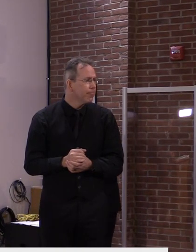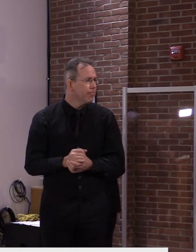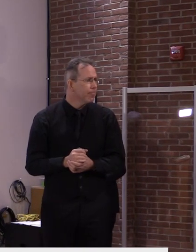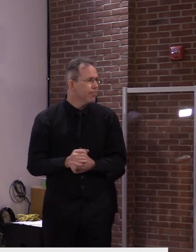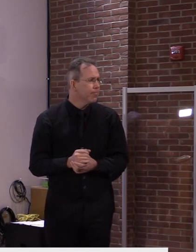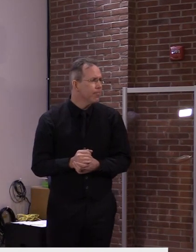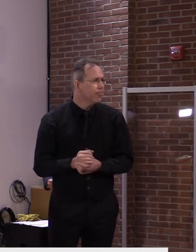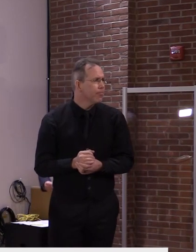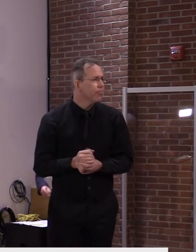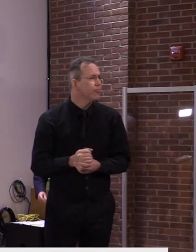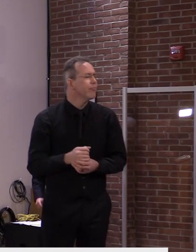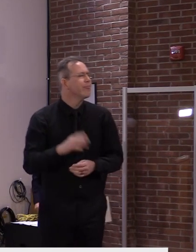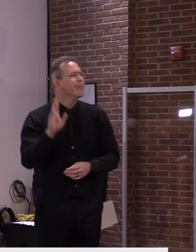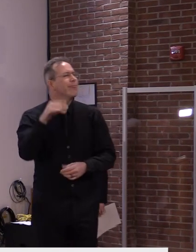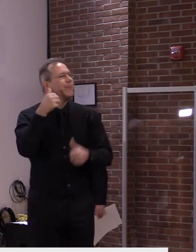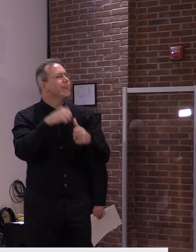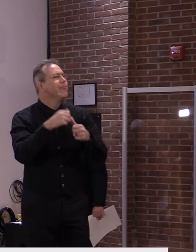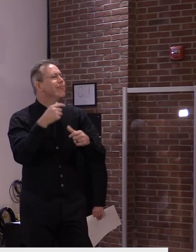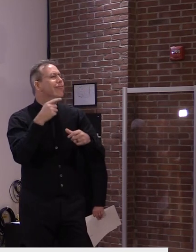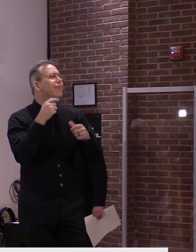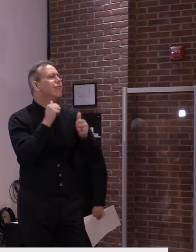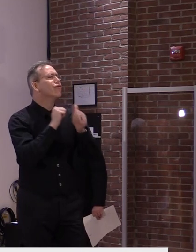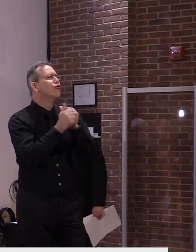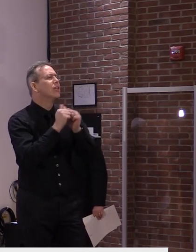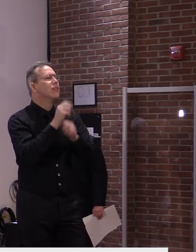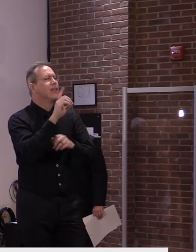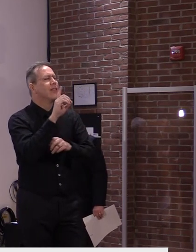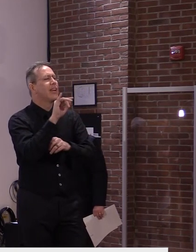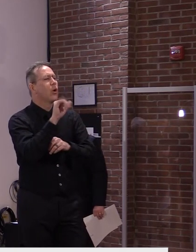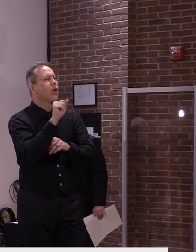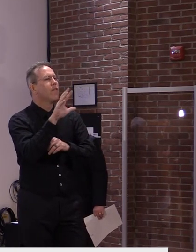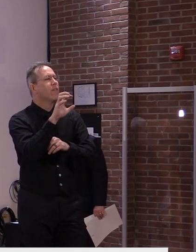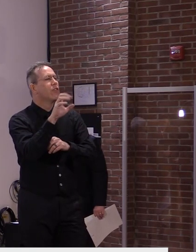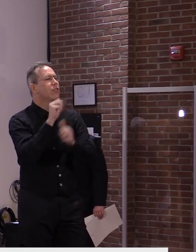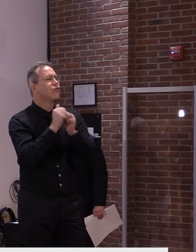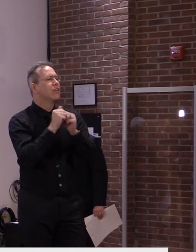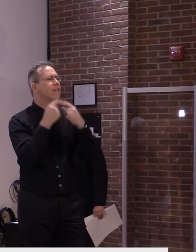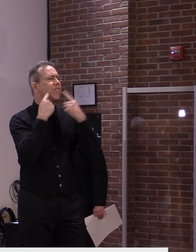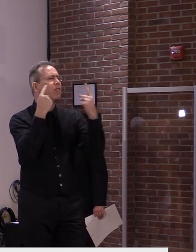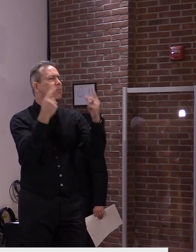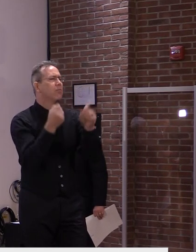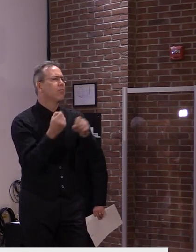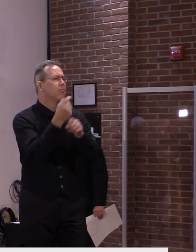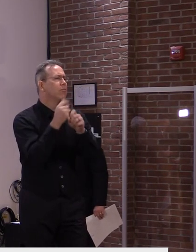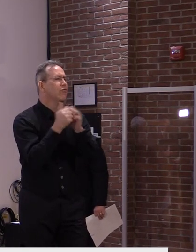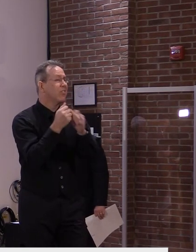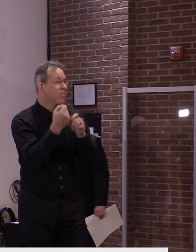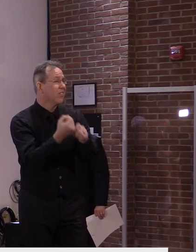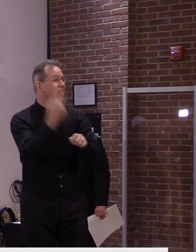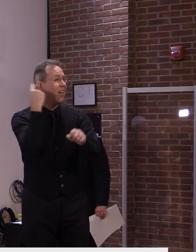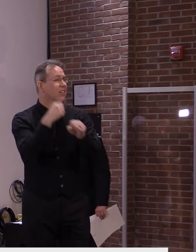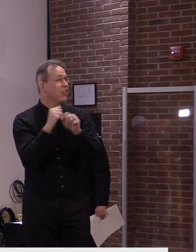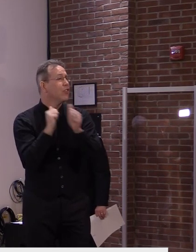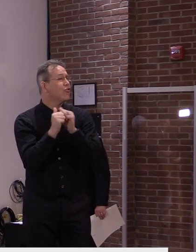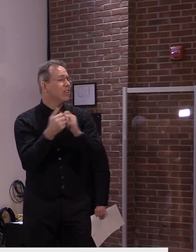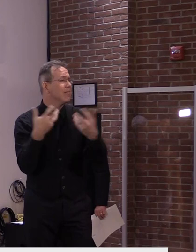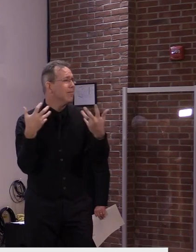notice, the tweet this morning about trying to get people who are 75 plus to get vaccinated.